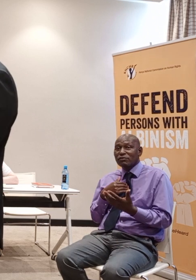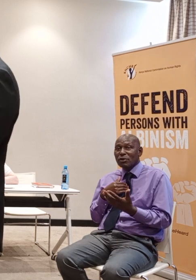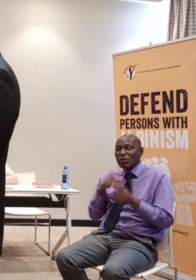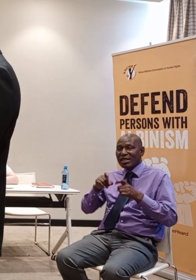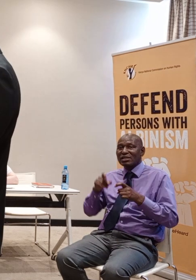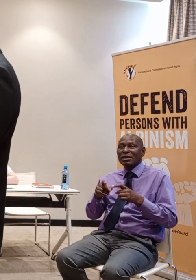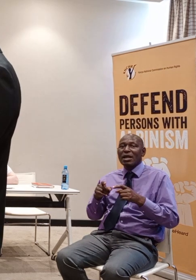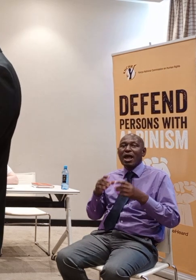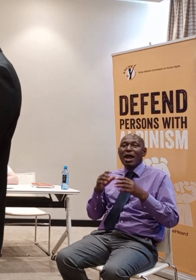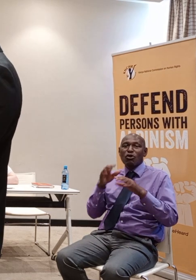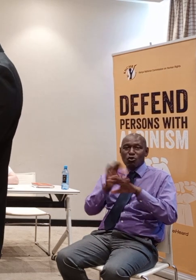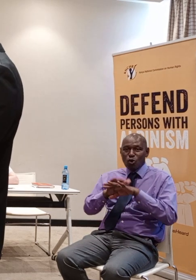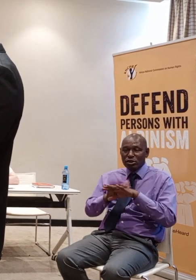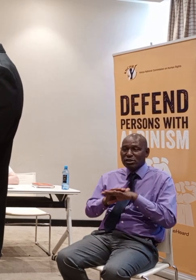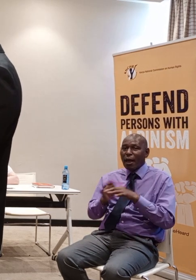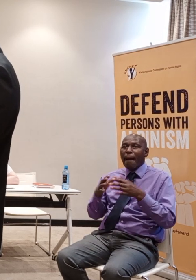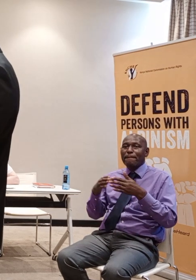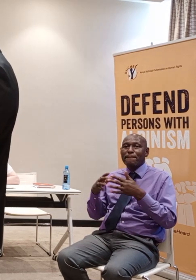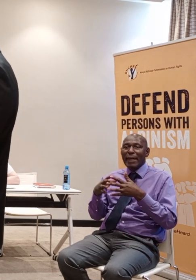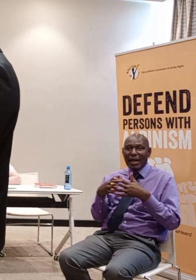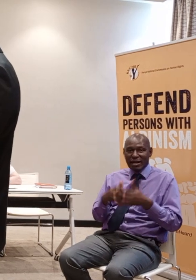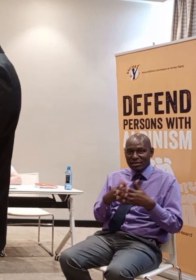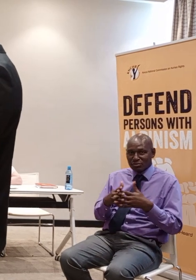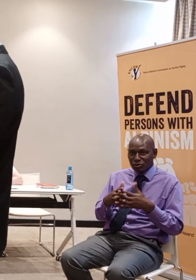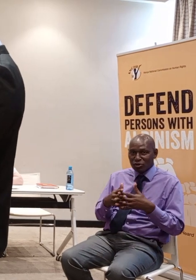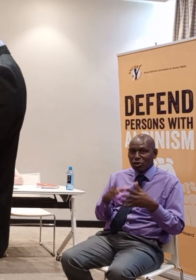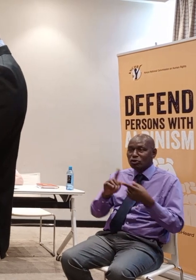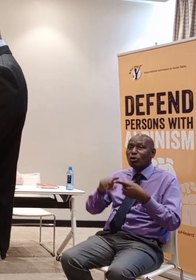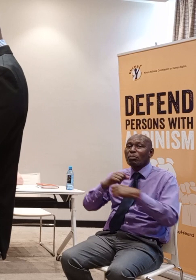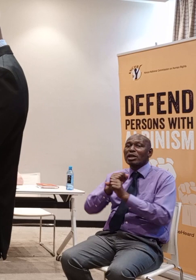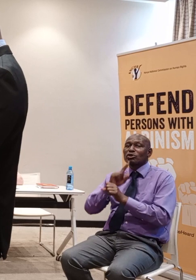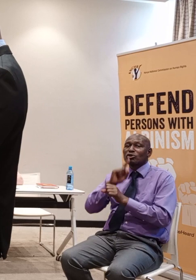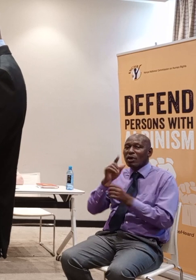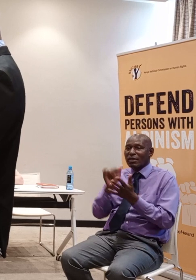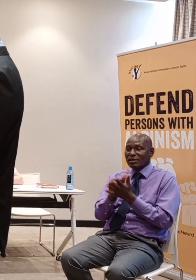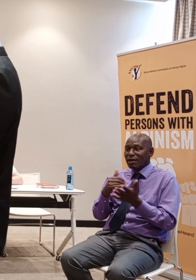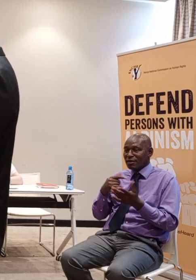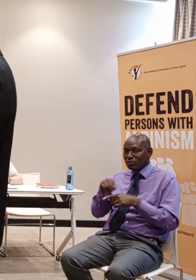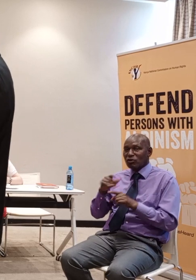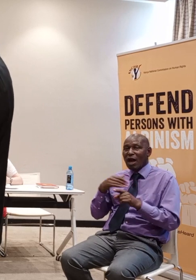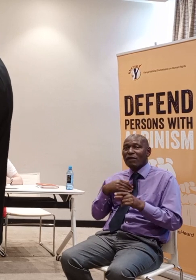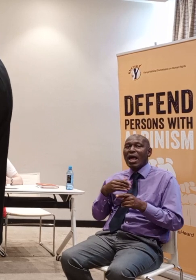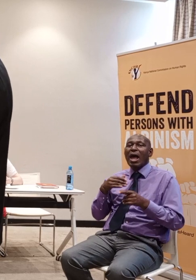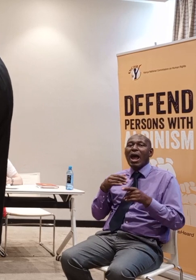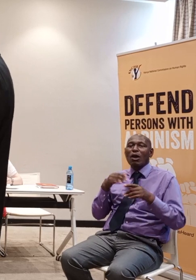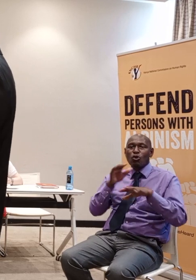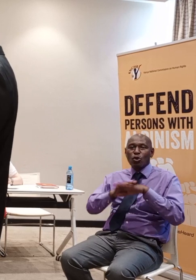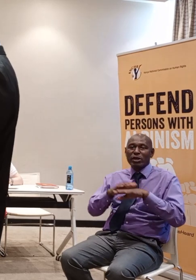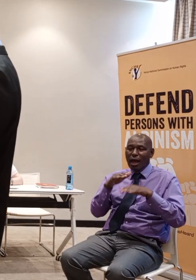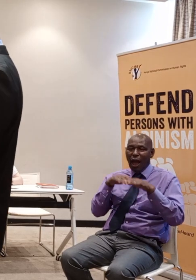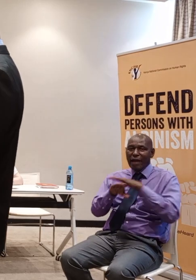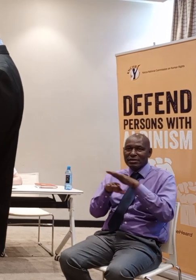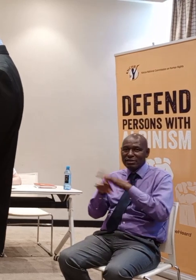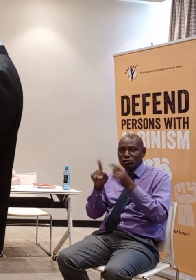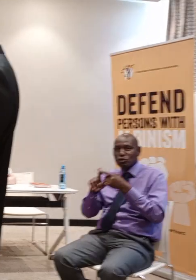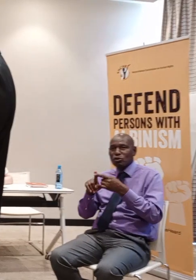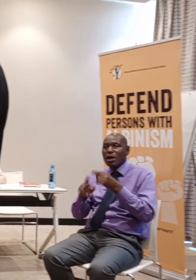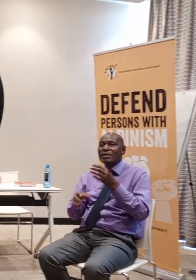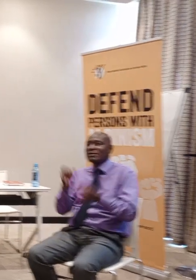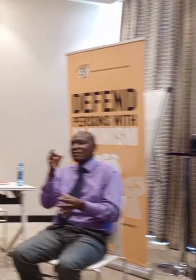mechanism, referrals to ensure better access to justice.